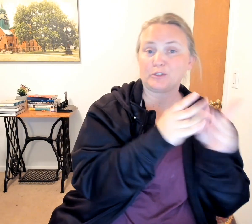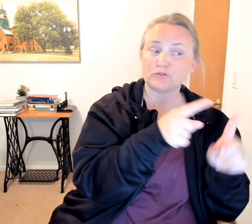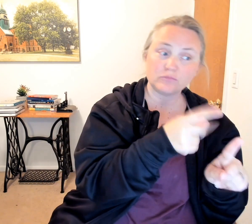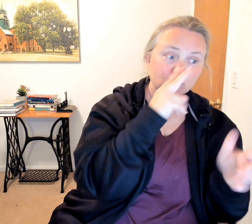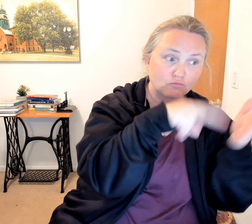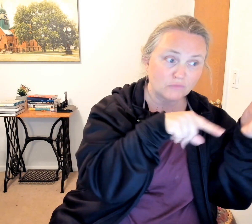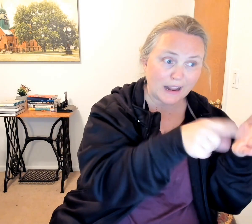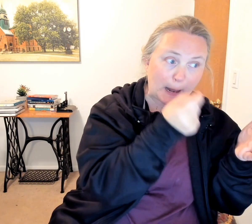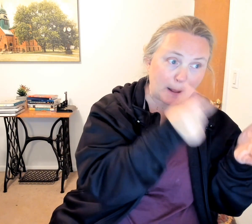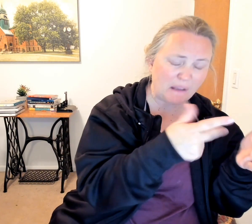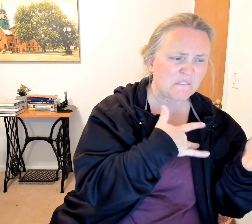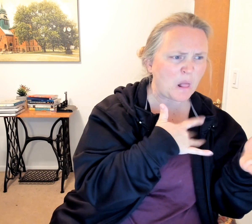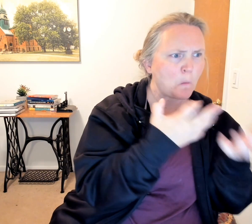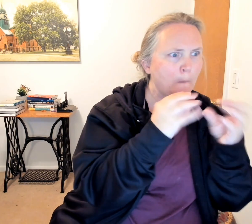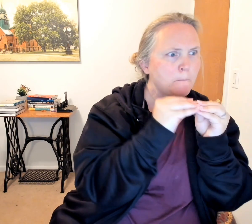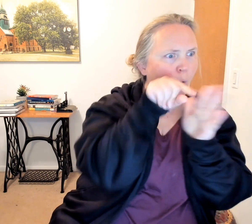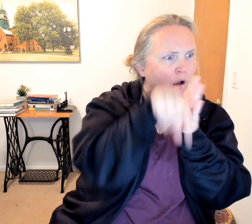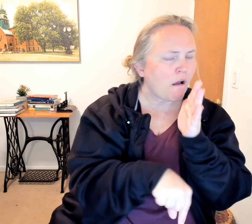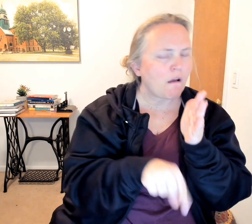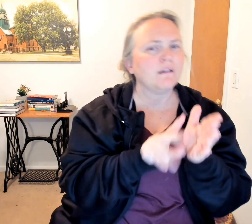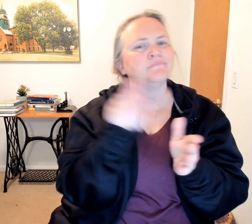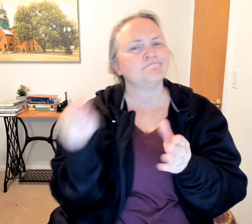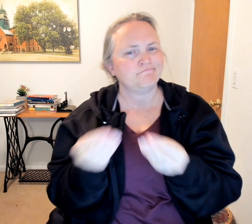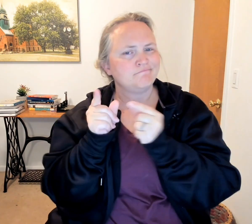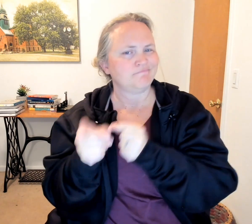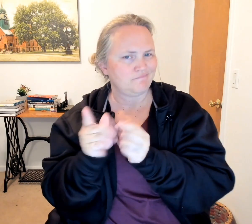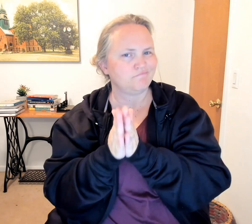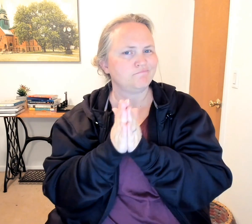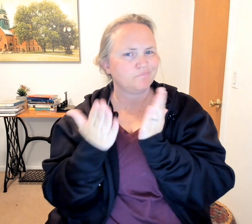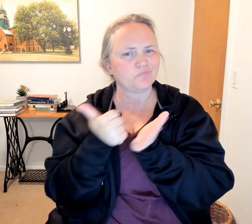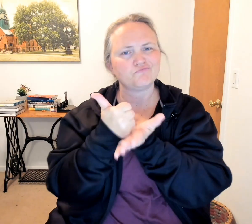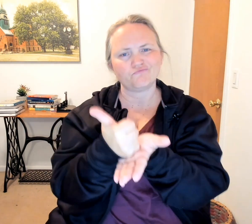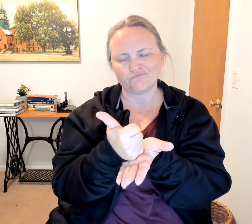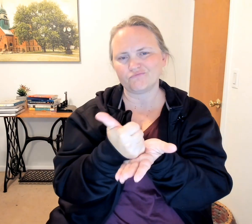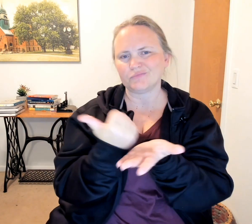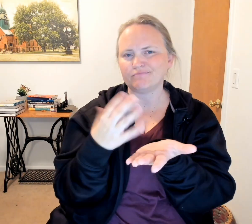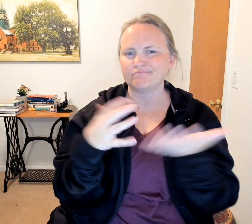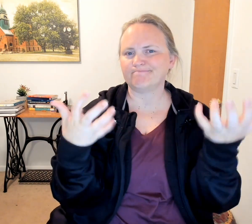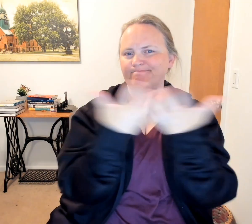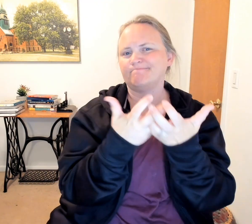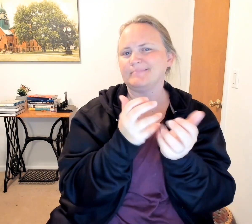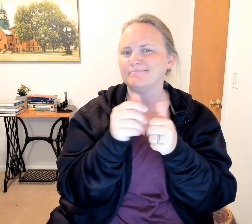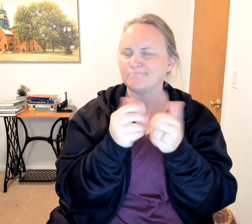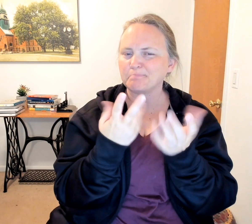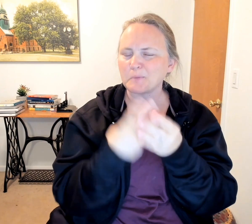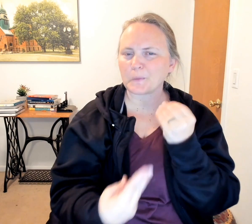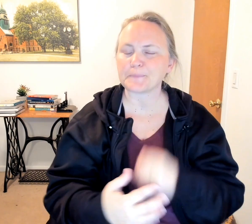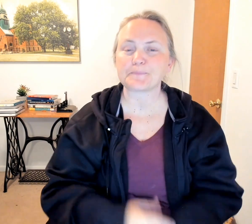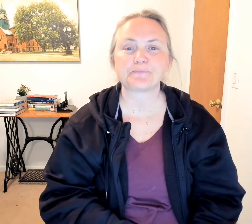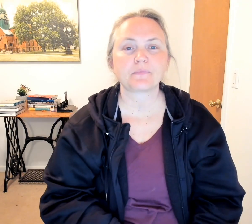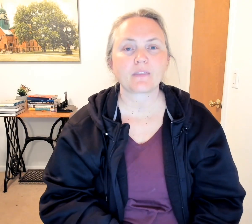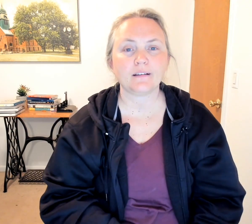intrigued by specifications grading there and you want more detailed information, you can pick up this book. They're a nice complement to each